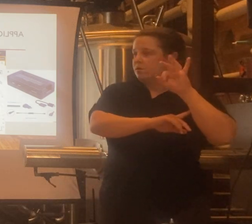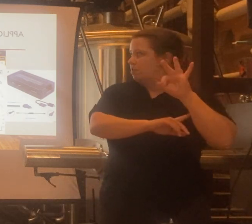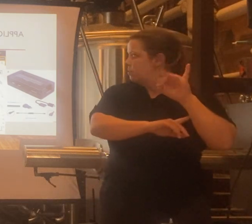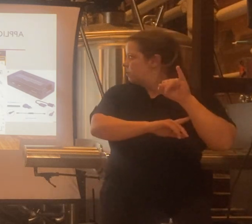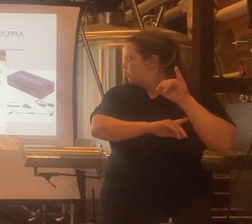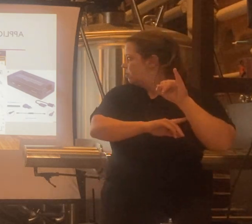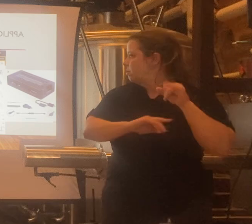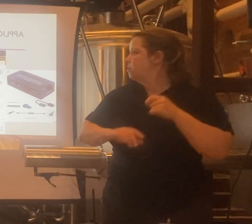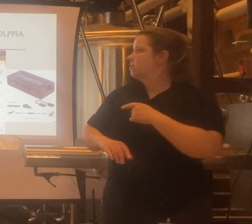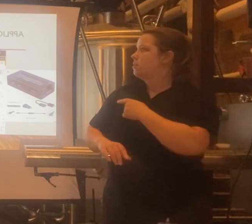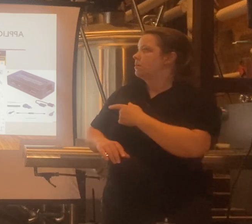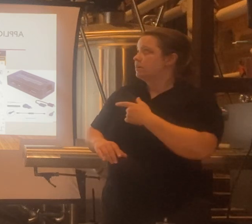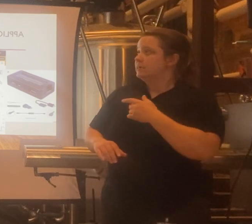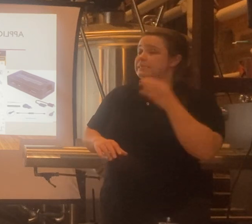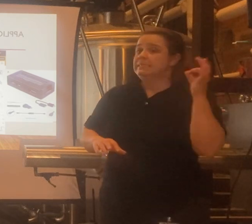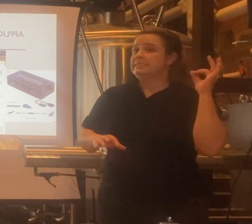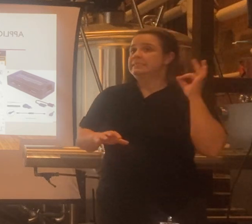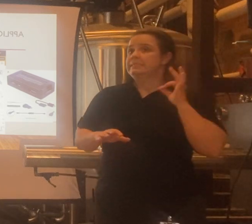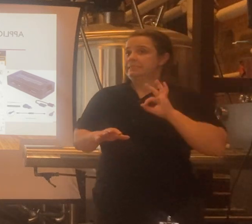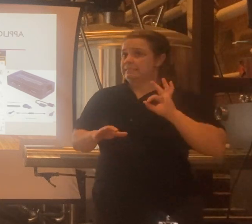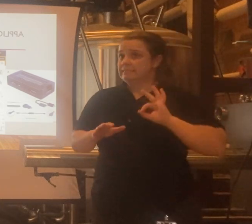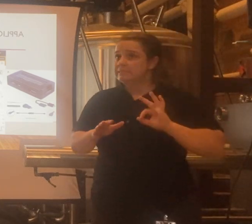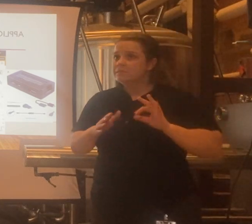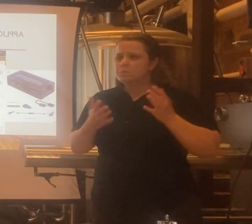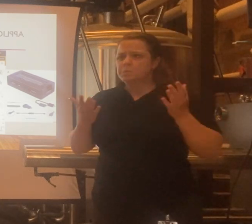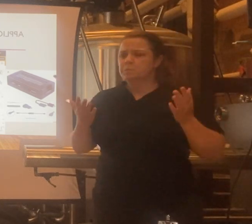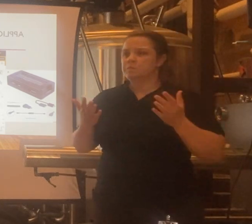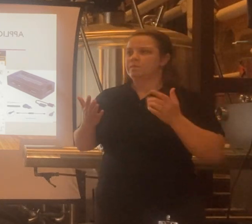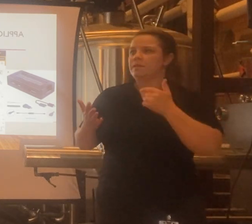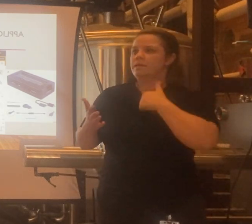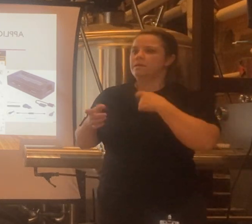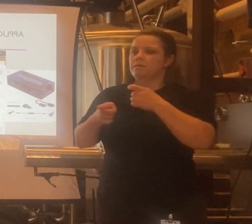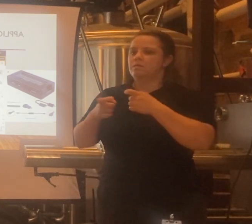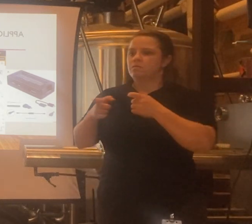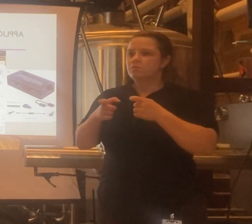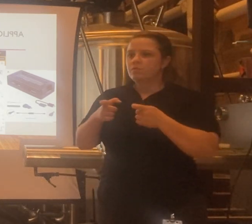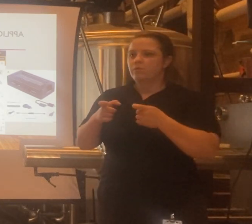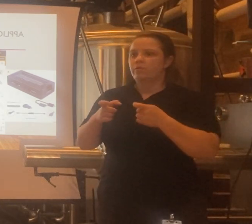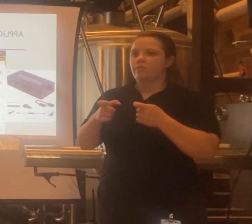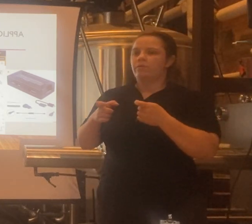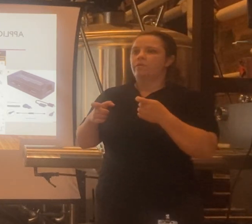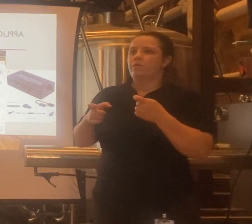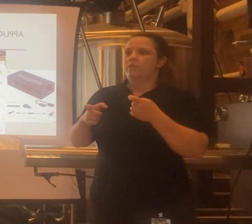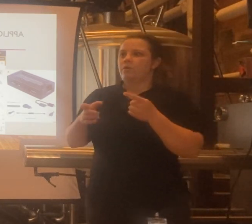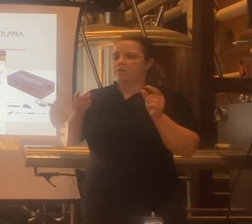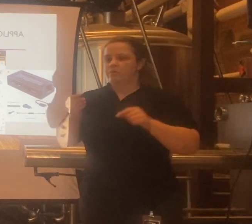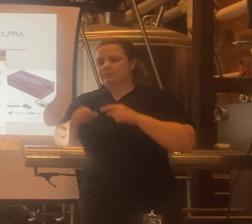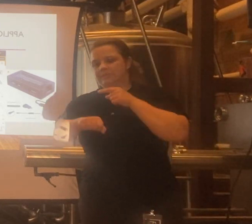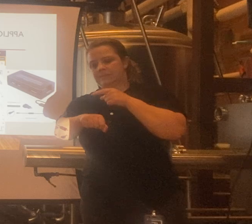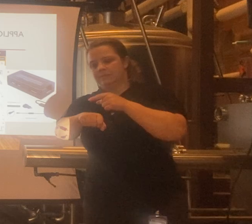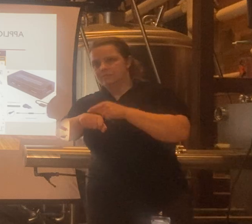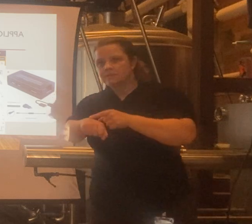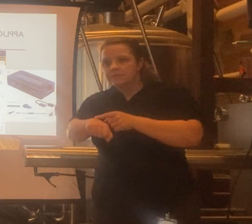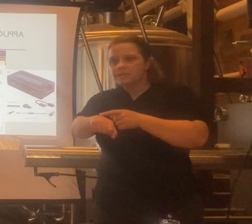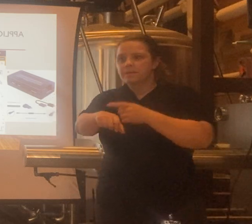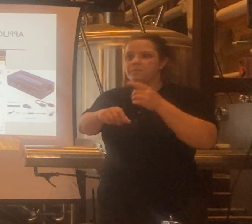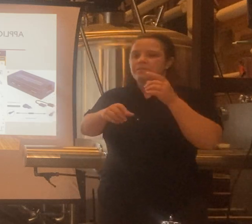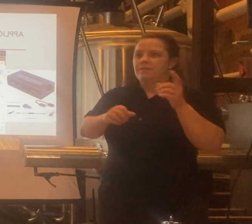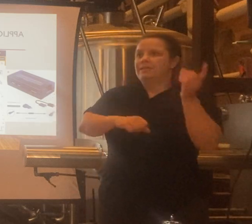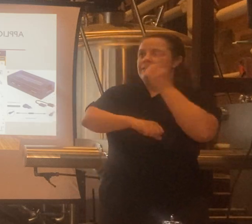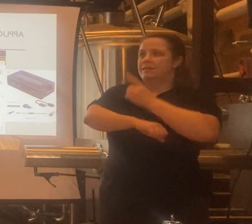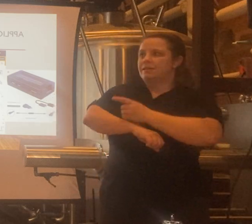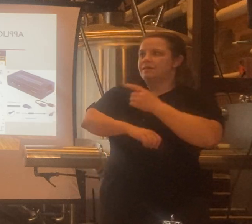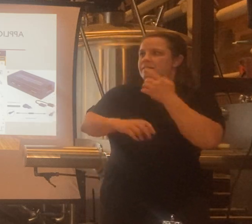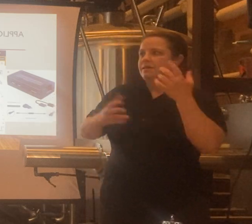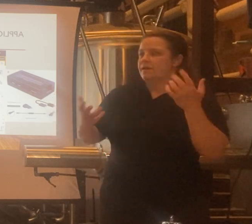workshop setup is I can control when at certain times of the day or certain energy levels. If I was plugged into the grid, I can say, hey, I want the battery always